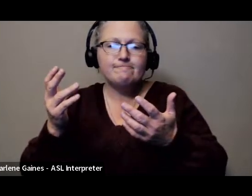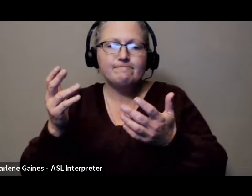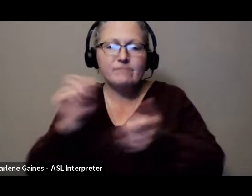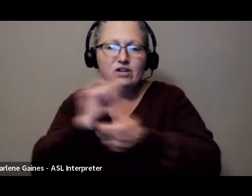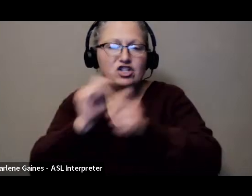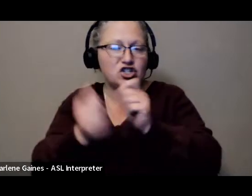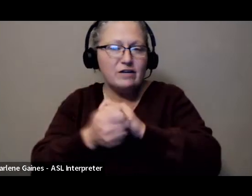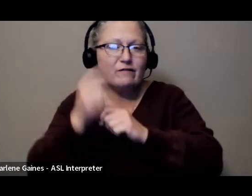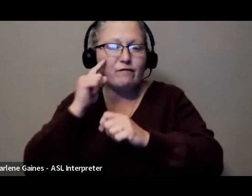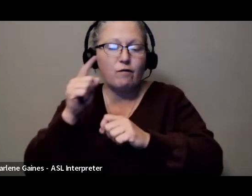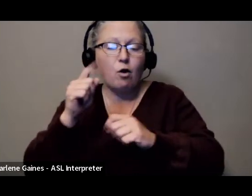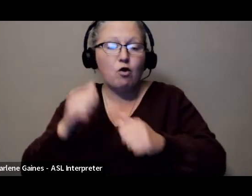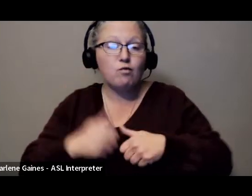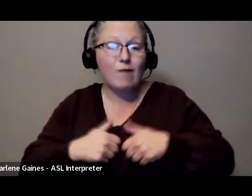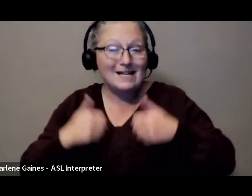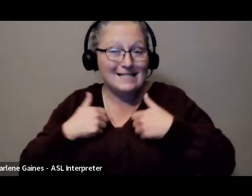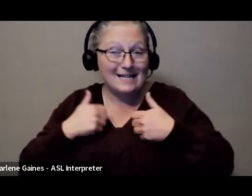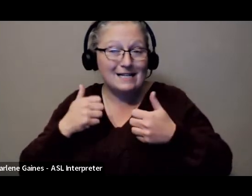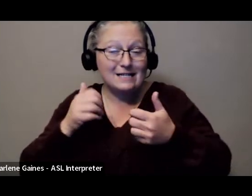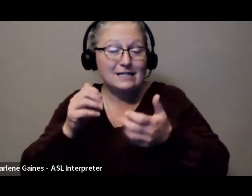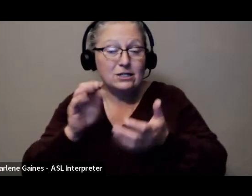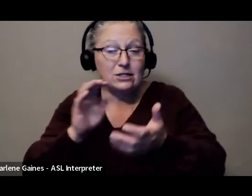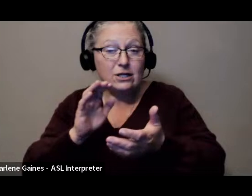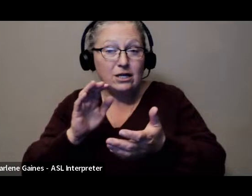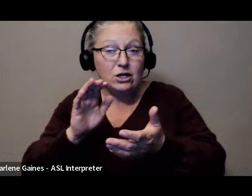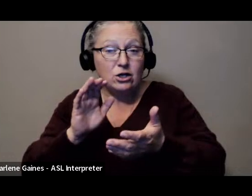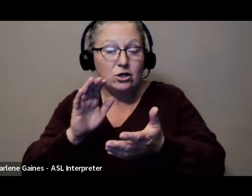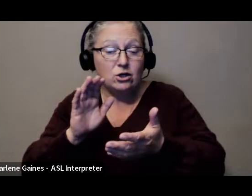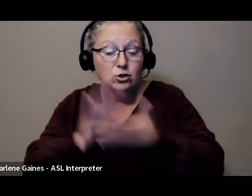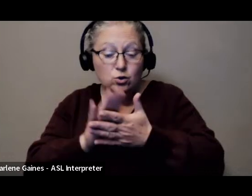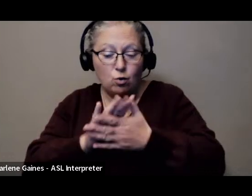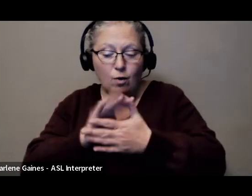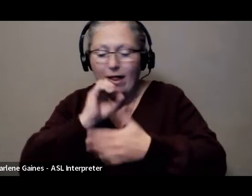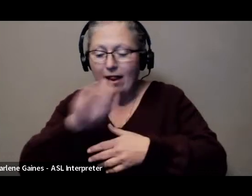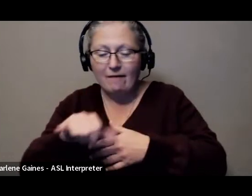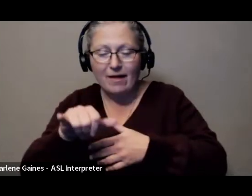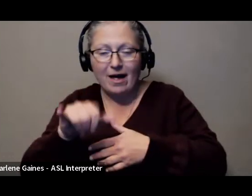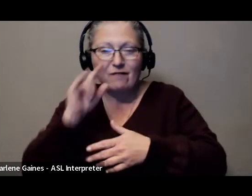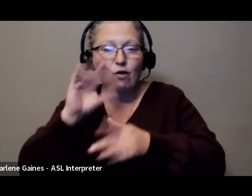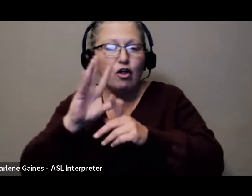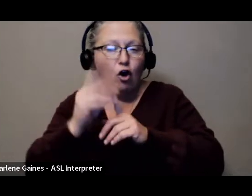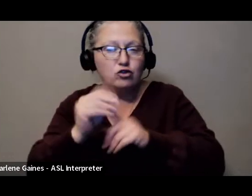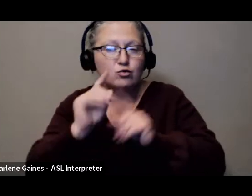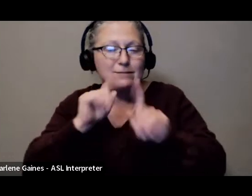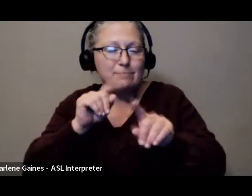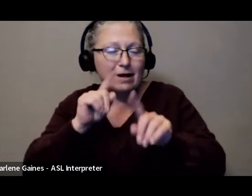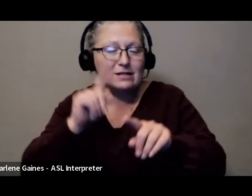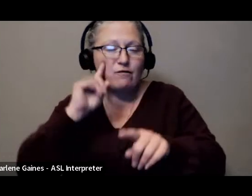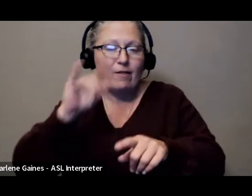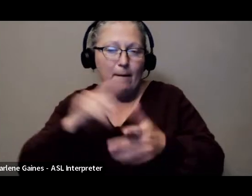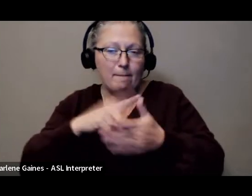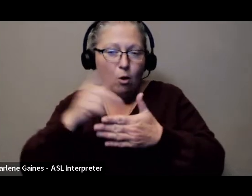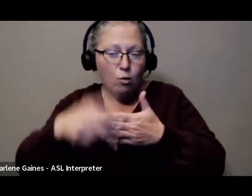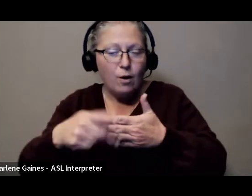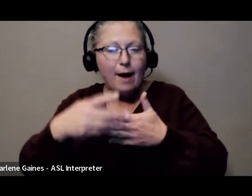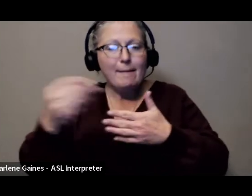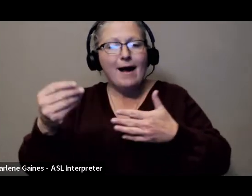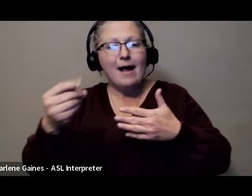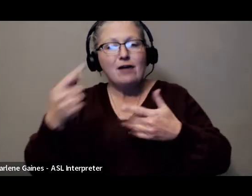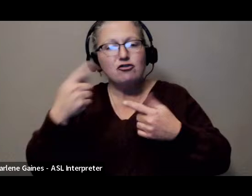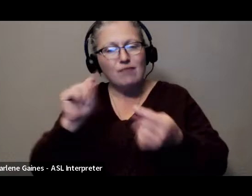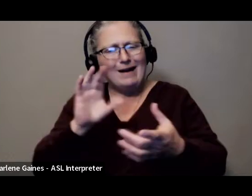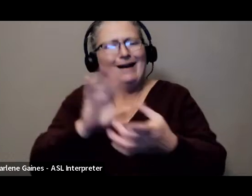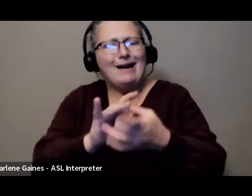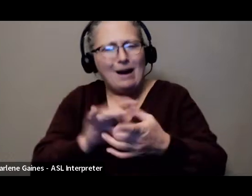shifts towards resident schools. Love that. Towards the culturally responsiveness of the program and try to connect